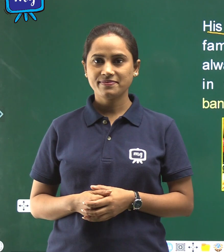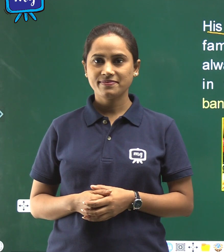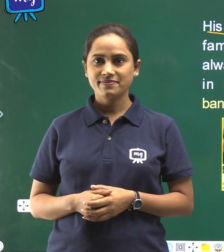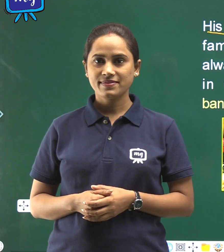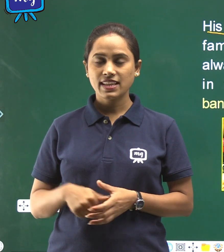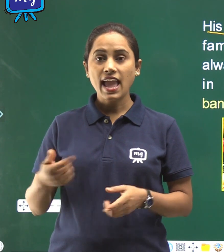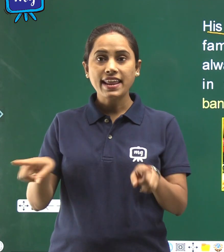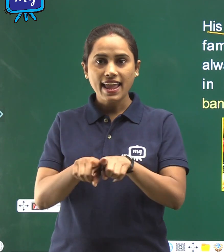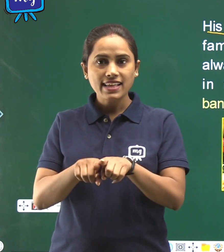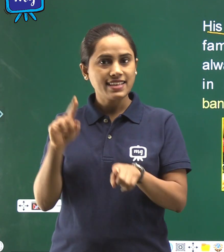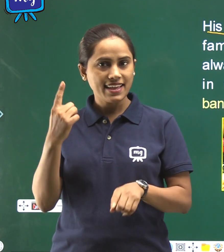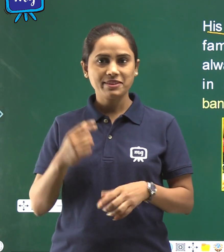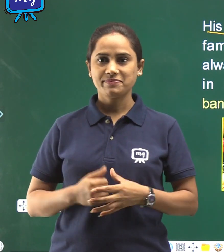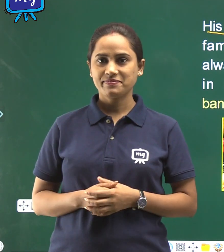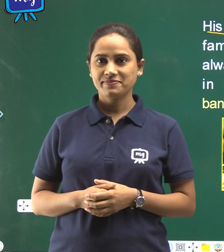and as a